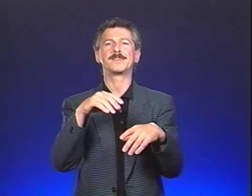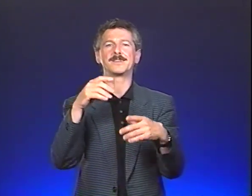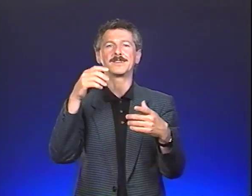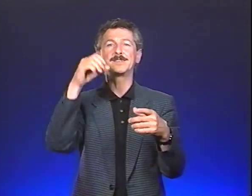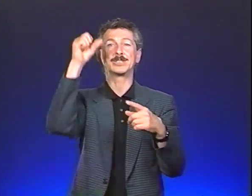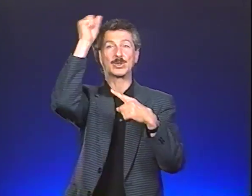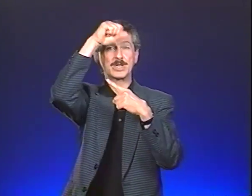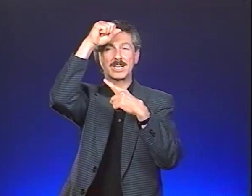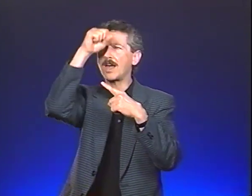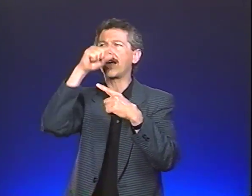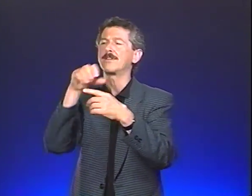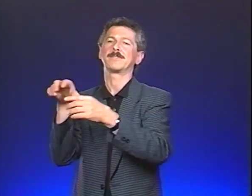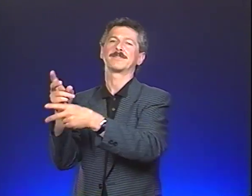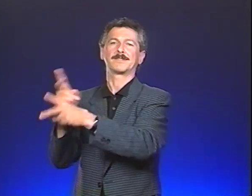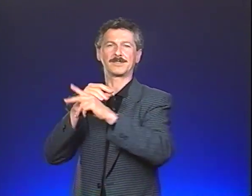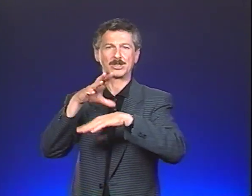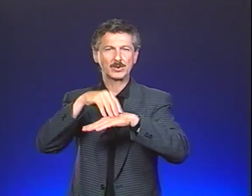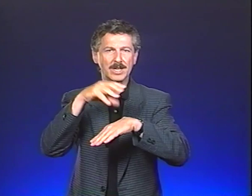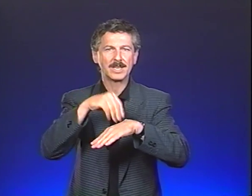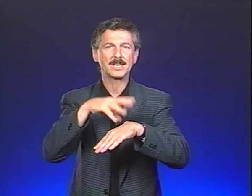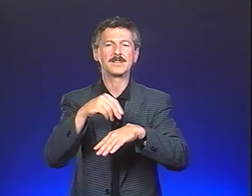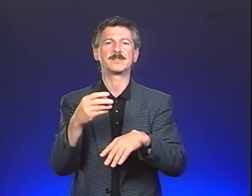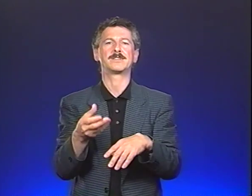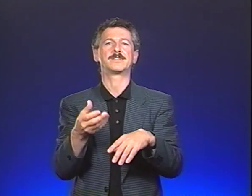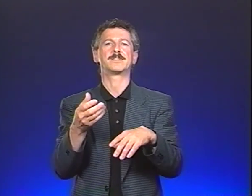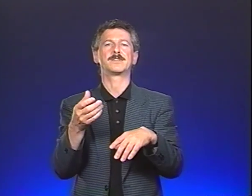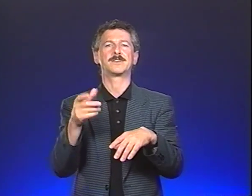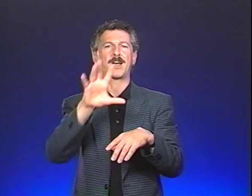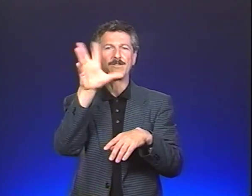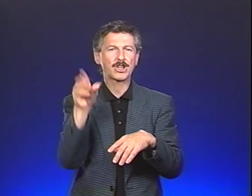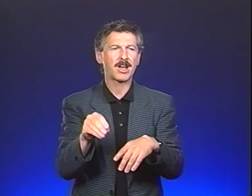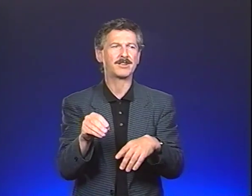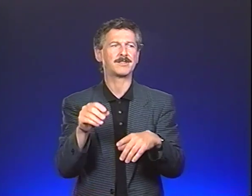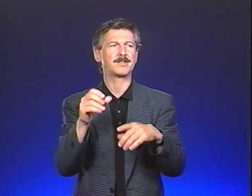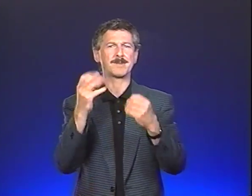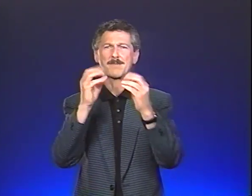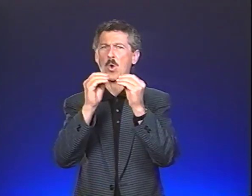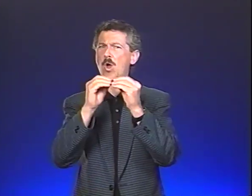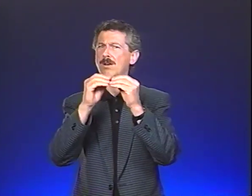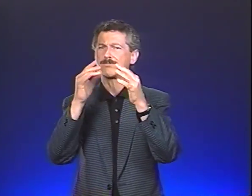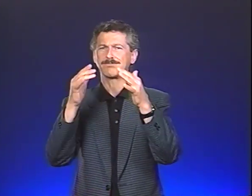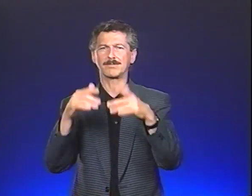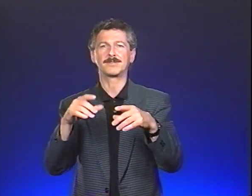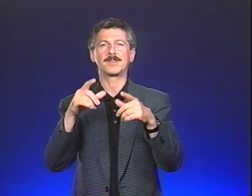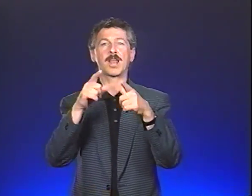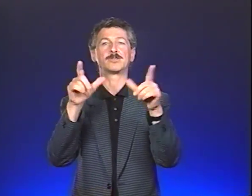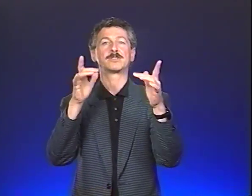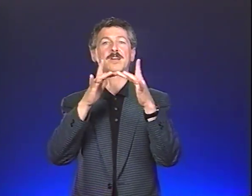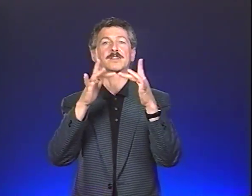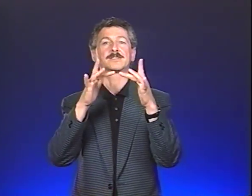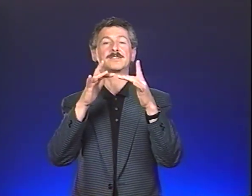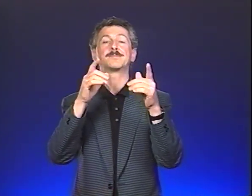the signs for Italy, Japan, Sweden, Africa, and many others.